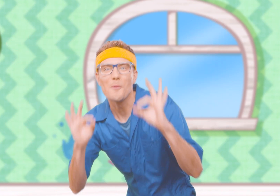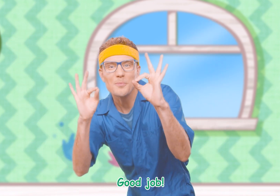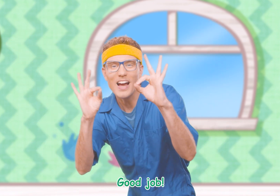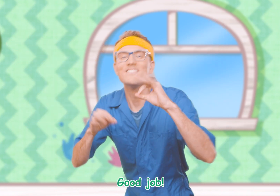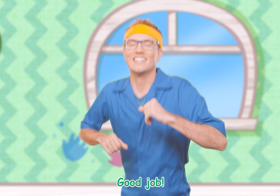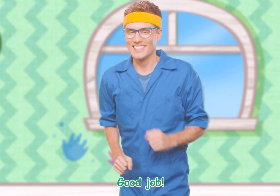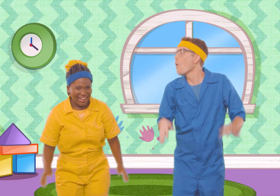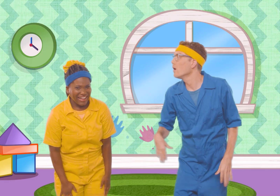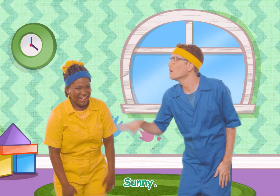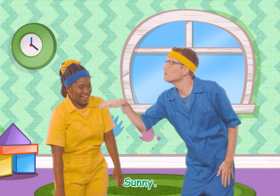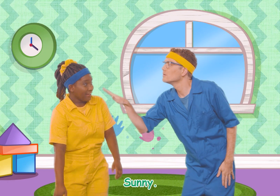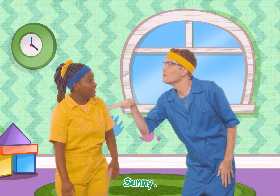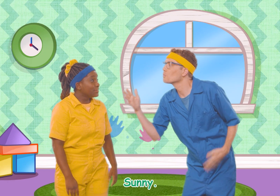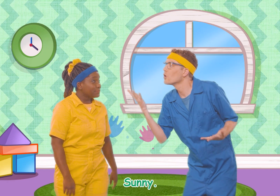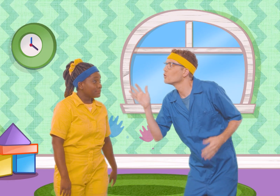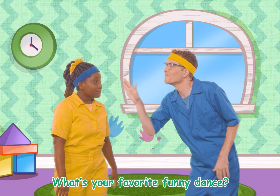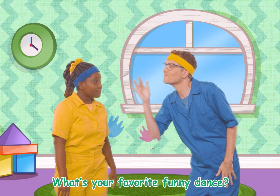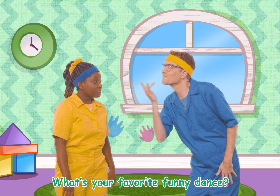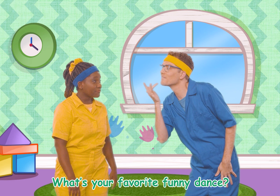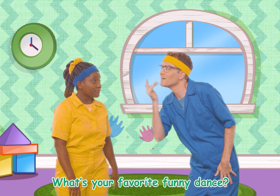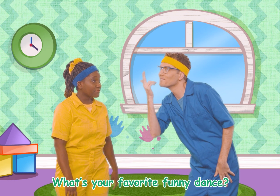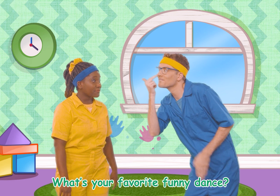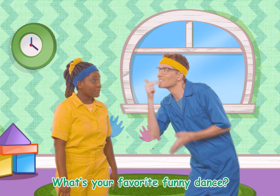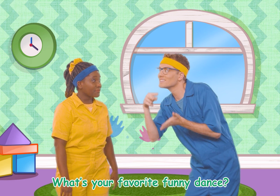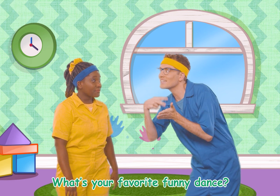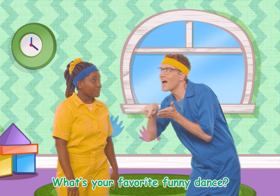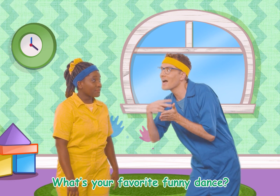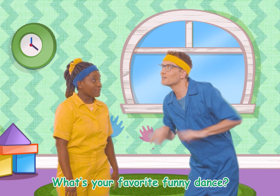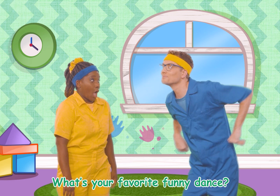Good job! Sunny, what's your favorite funny dance? Ooh!